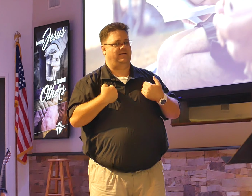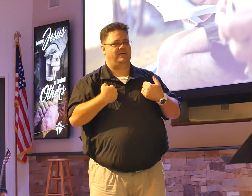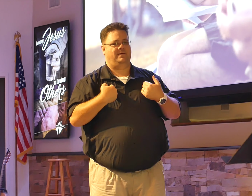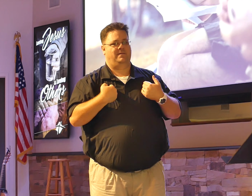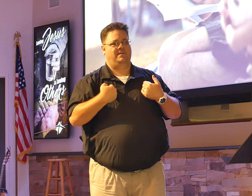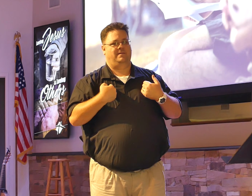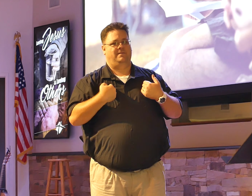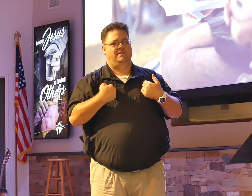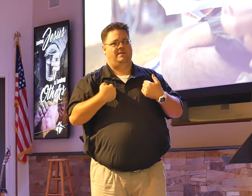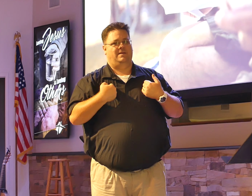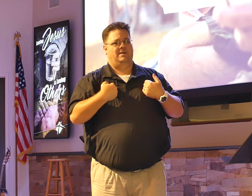my belief.